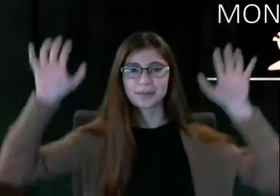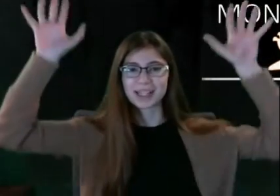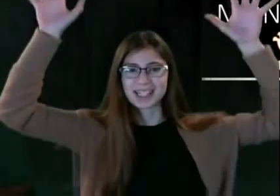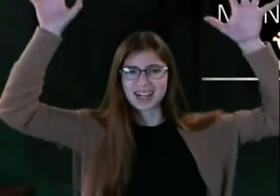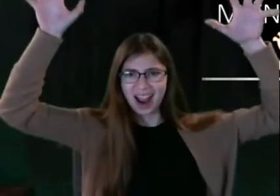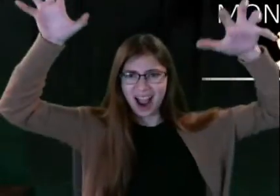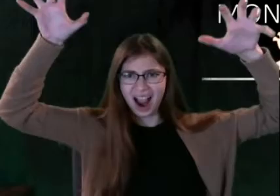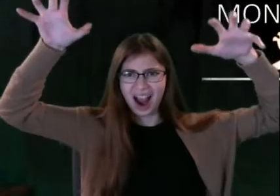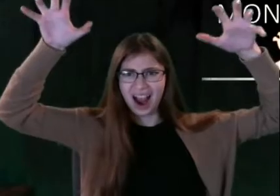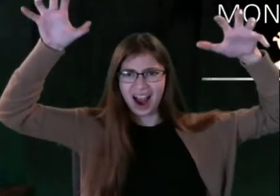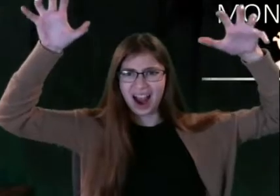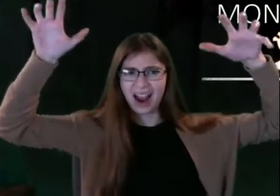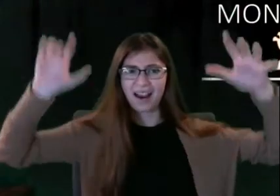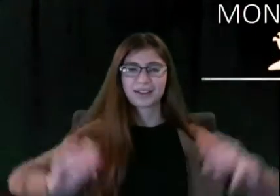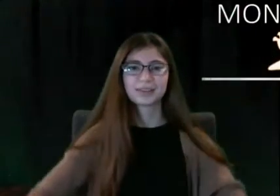monster.